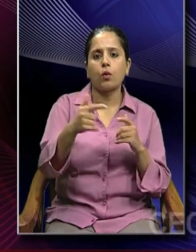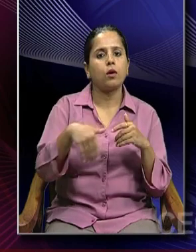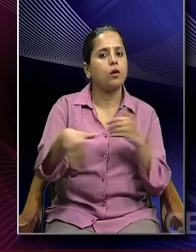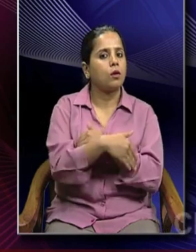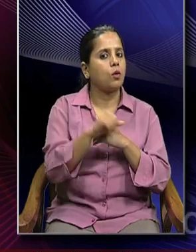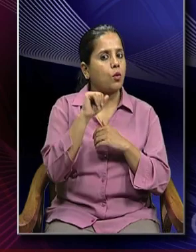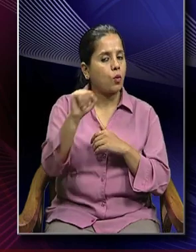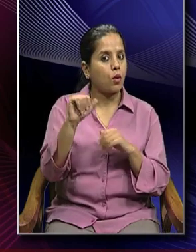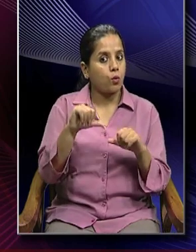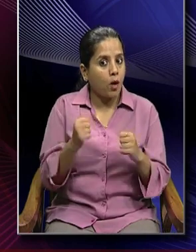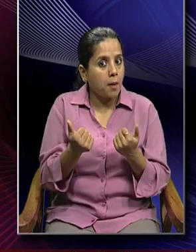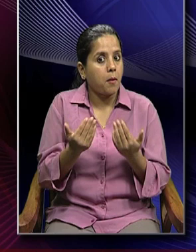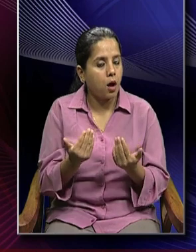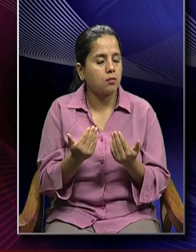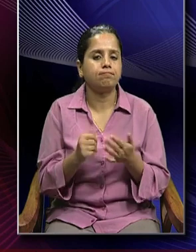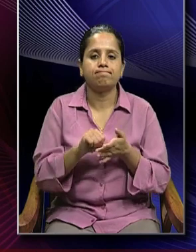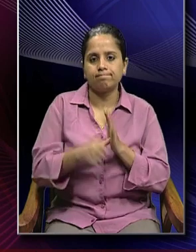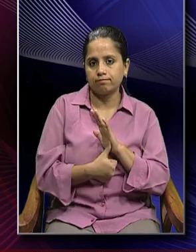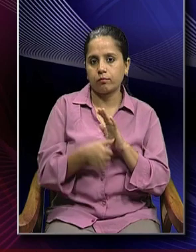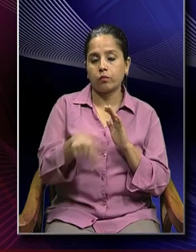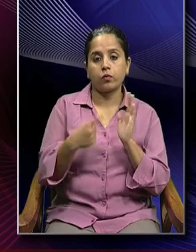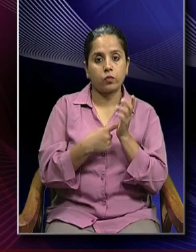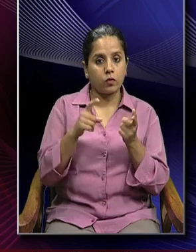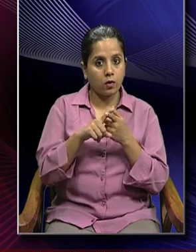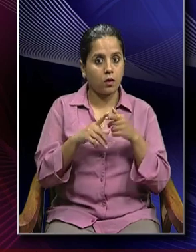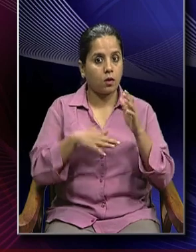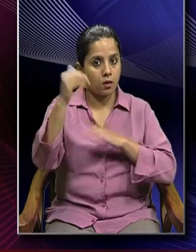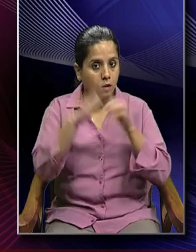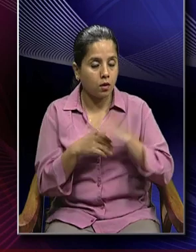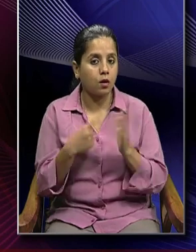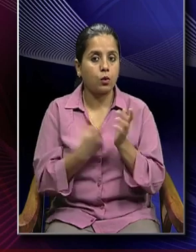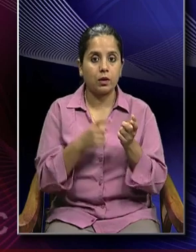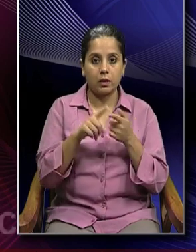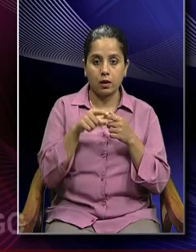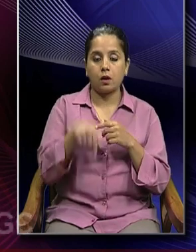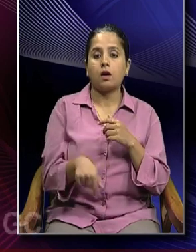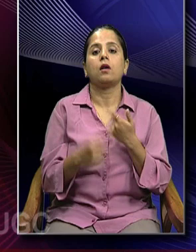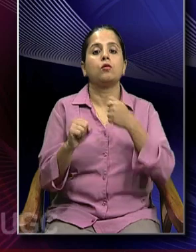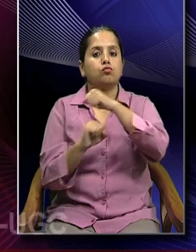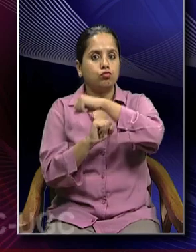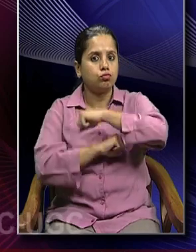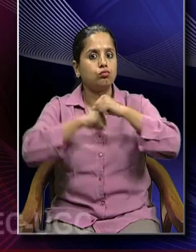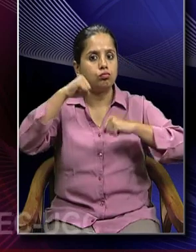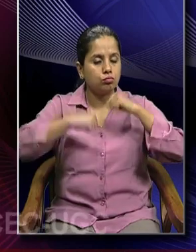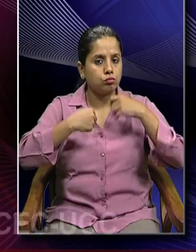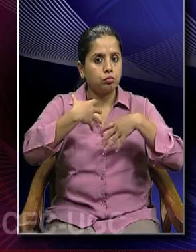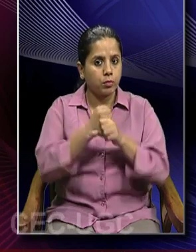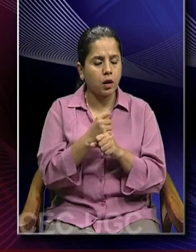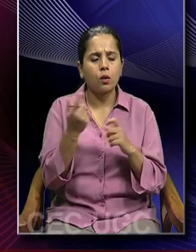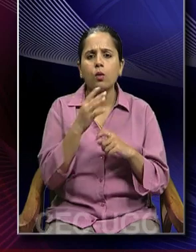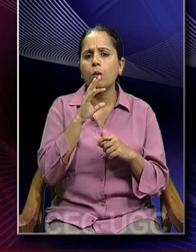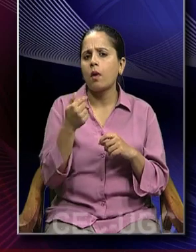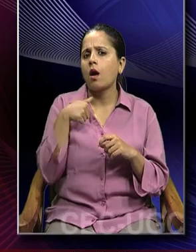and spirit. So, reinventing, restructuring and re-engineering, we have discussed that what we actually do into